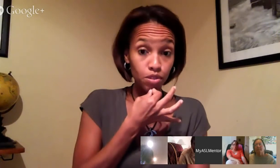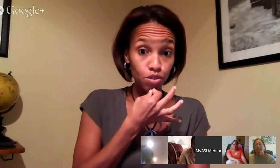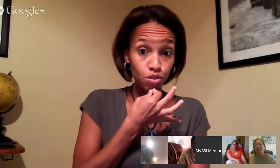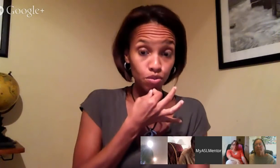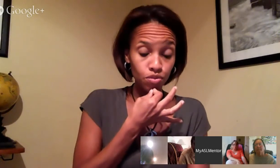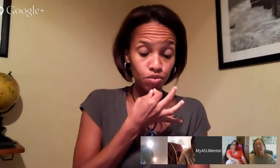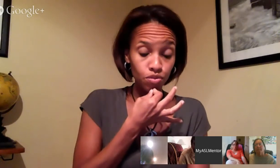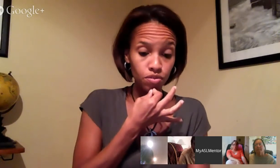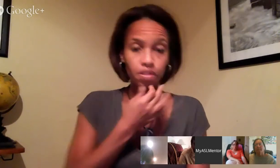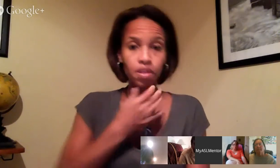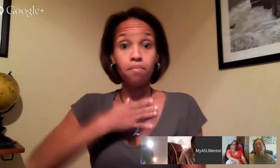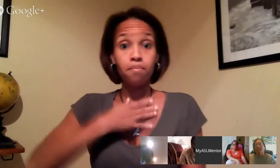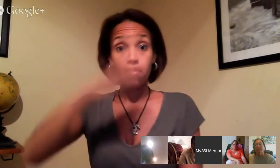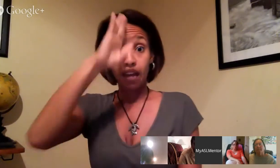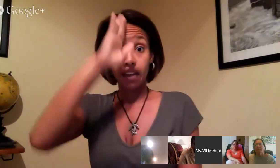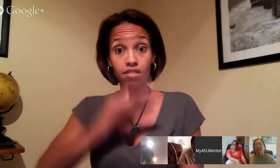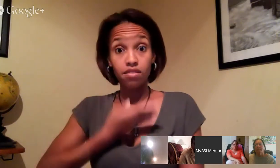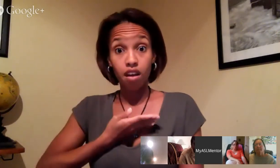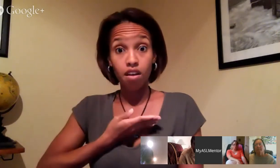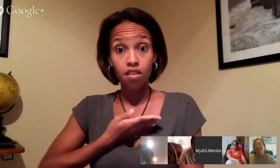time, soon.